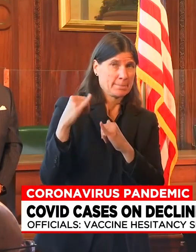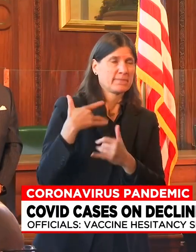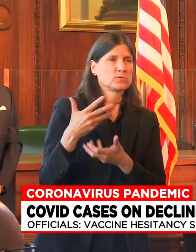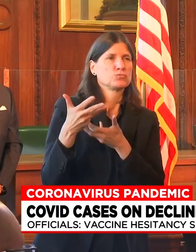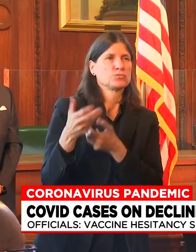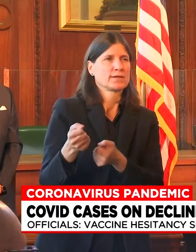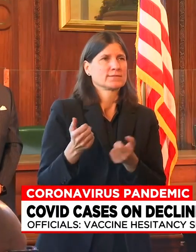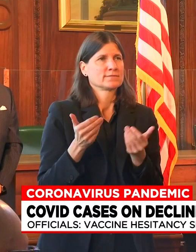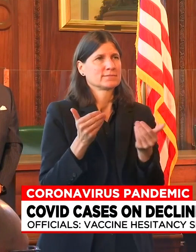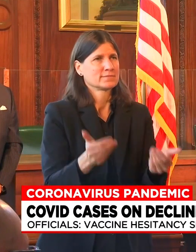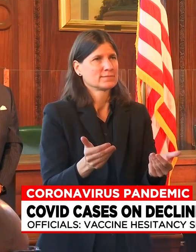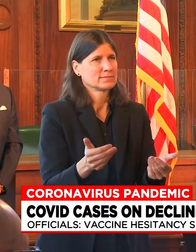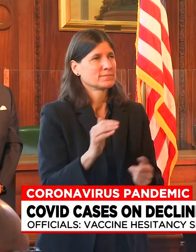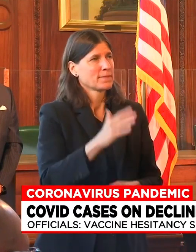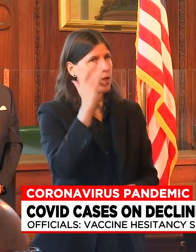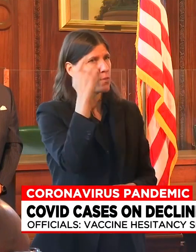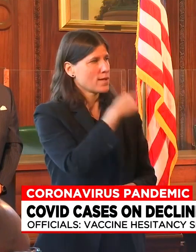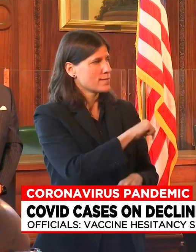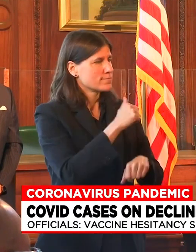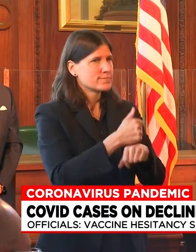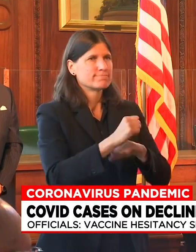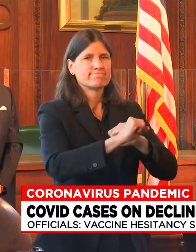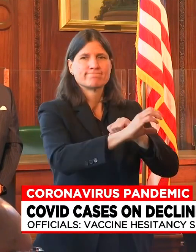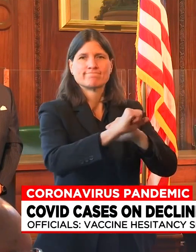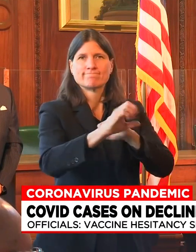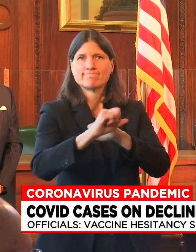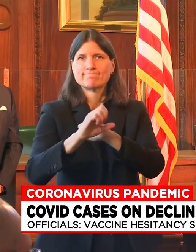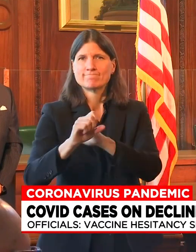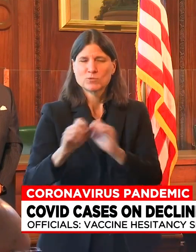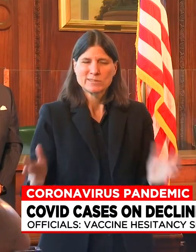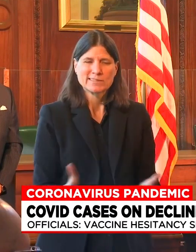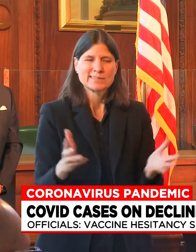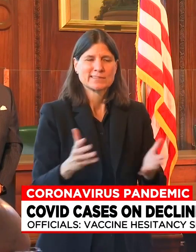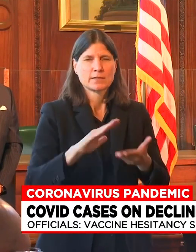in the city of Springfield to encourage more people, he says, to roll up their sleeve for the shot.